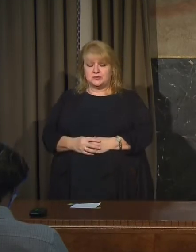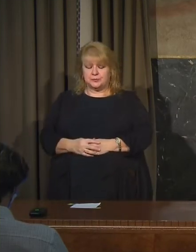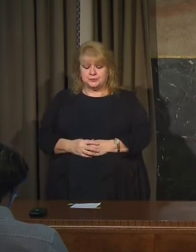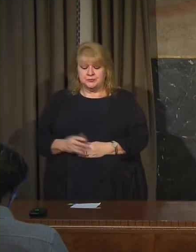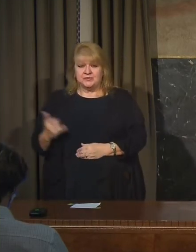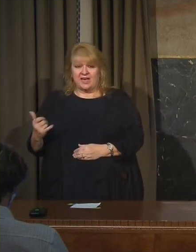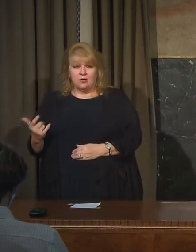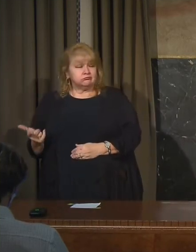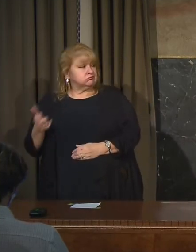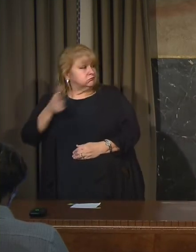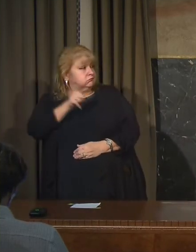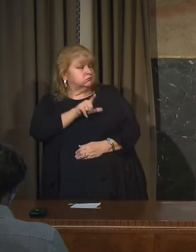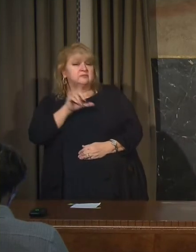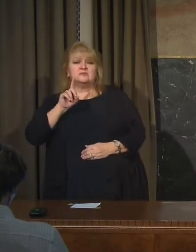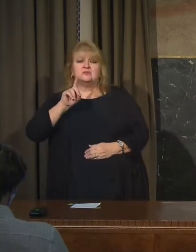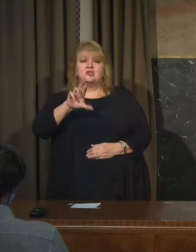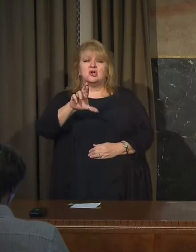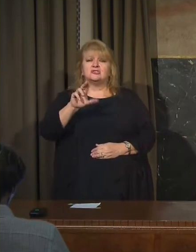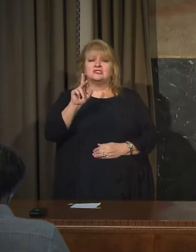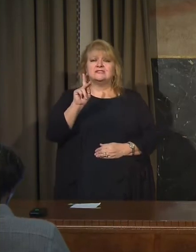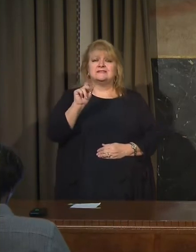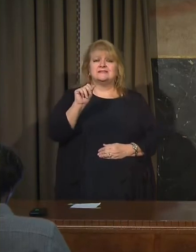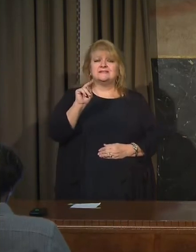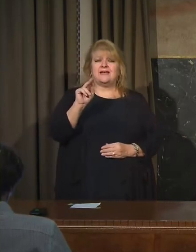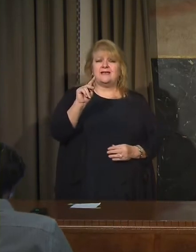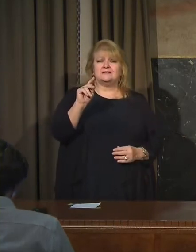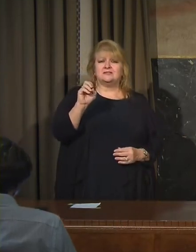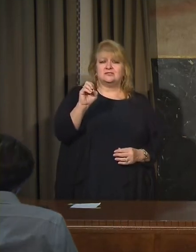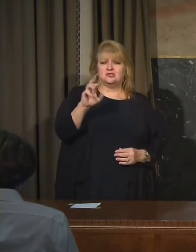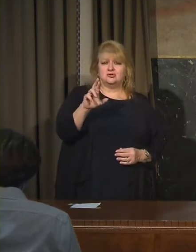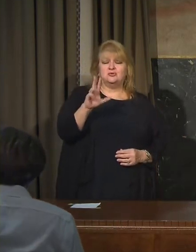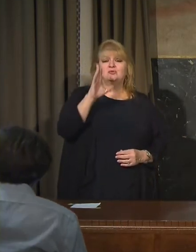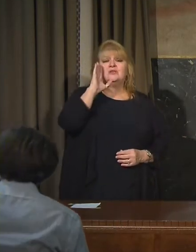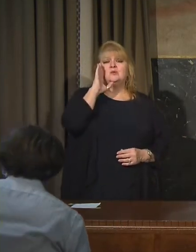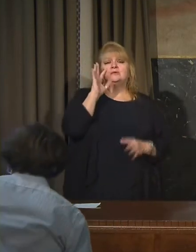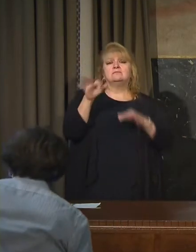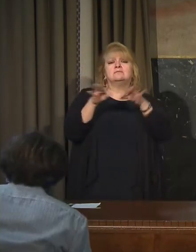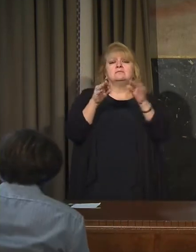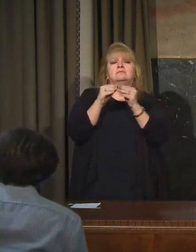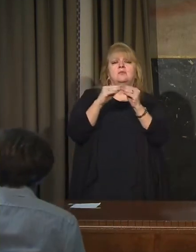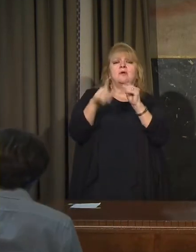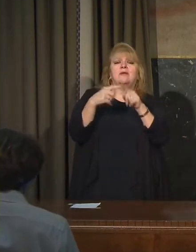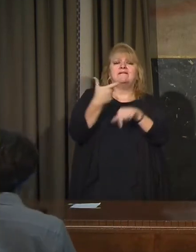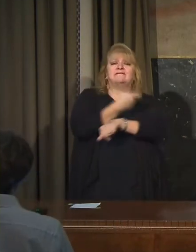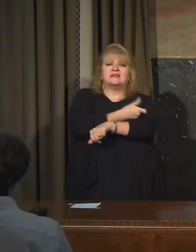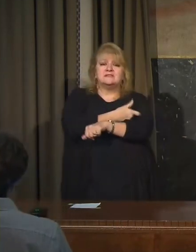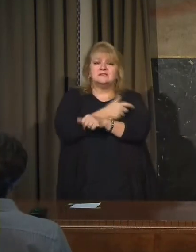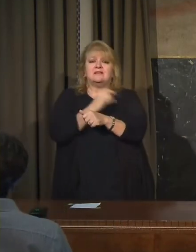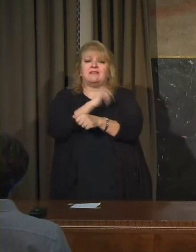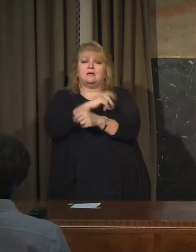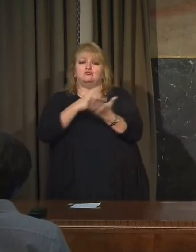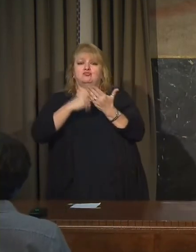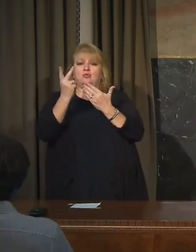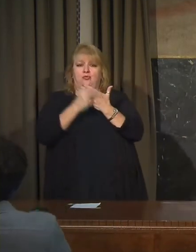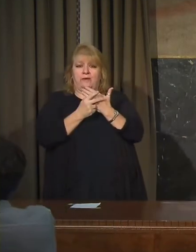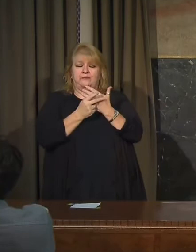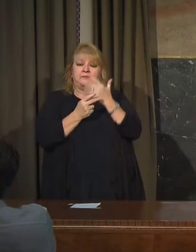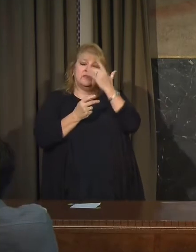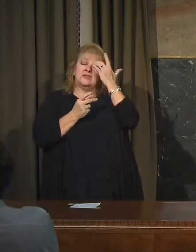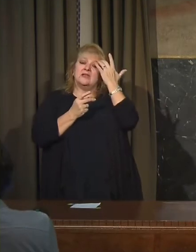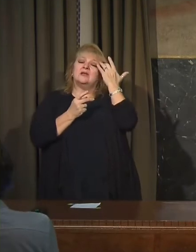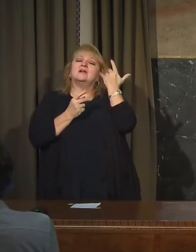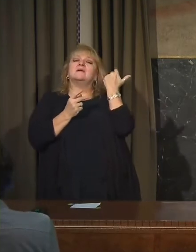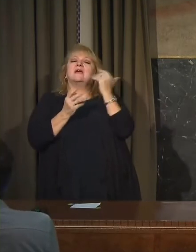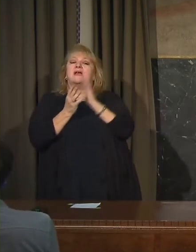Kanner to come up and share with you all some information about the vaccines and the vaccination program. I would ask